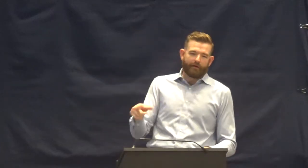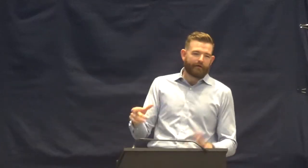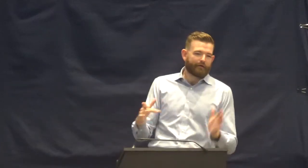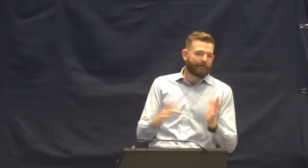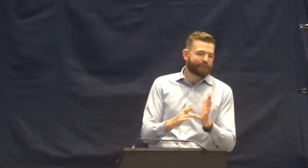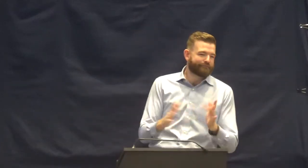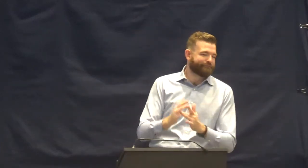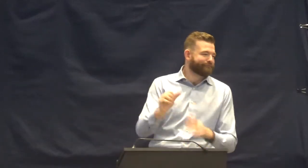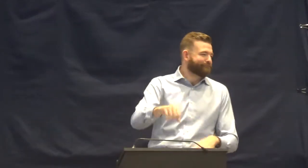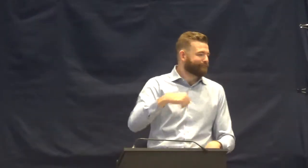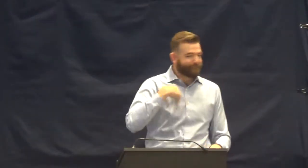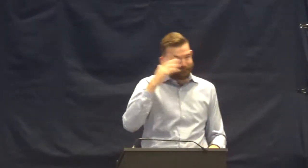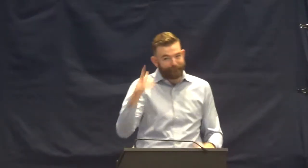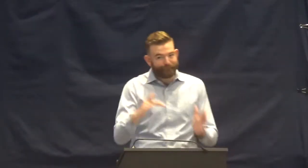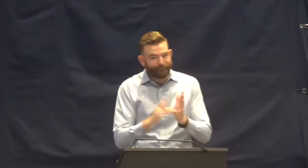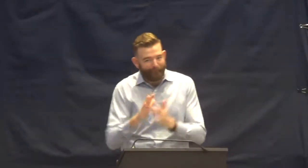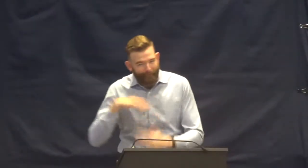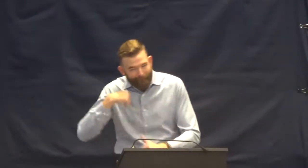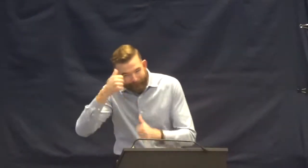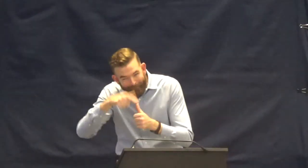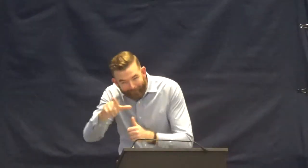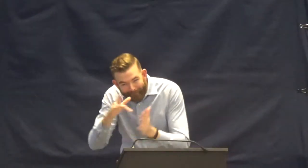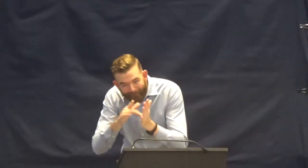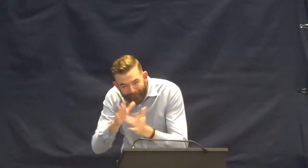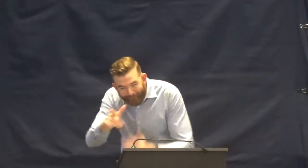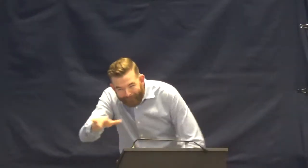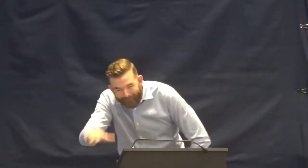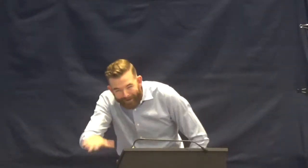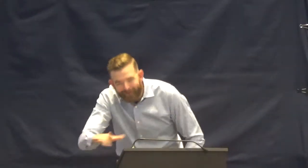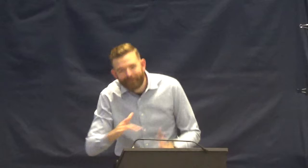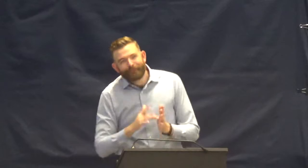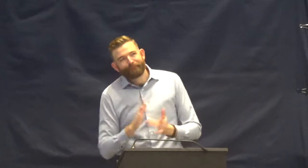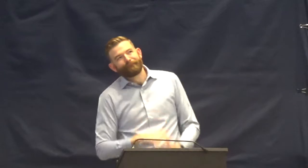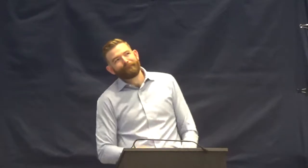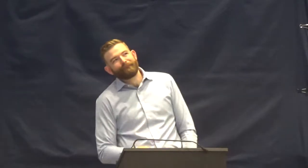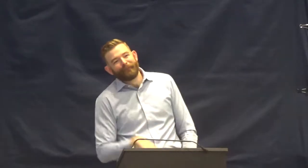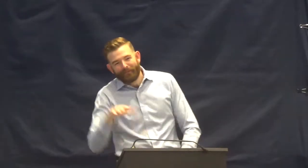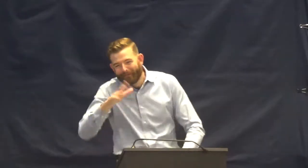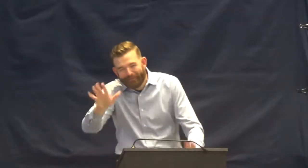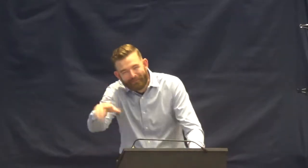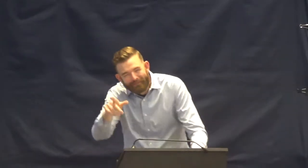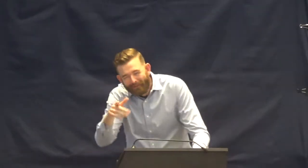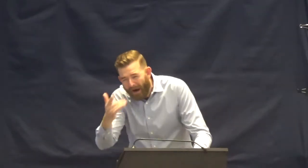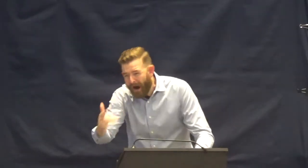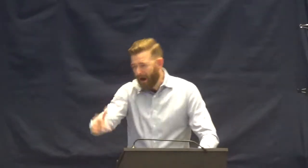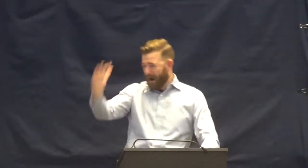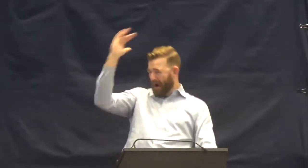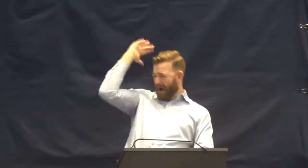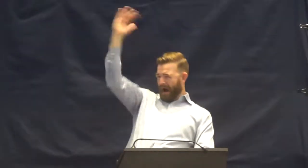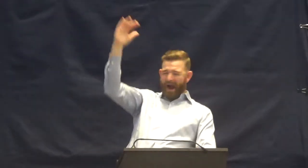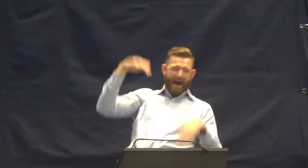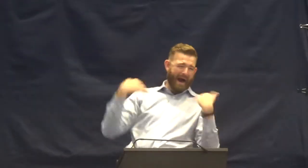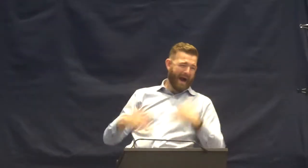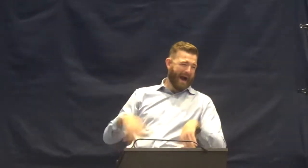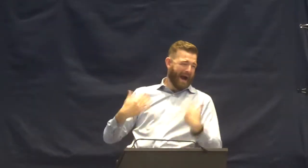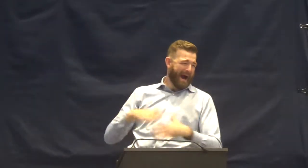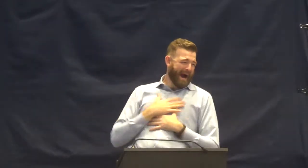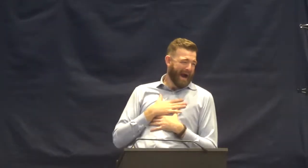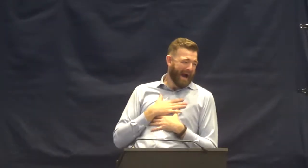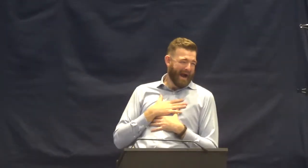And maybe everybody looked around and said, oh yeah, this is Jesus. We remember you when you were just a tot. Oh, you were so cute. And now you're just